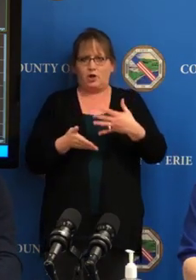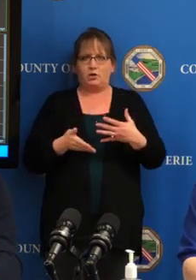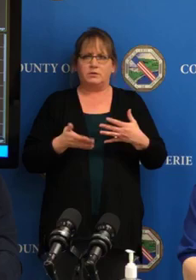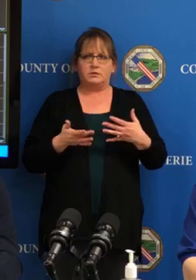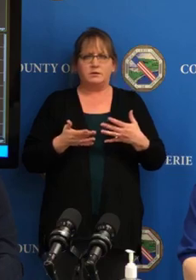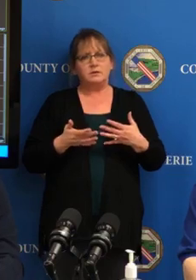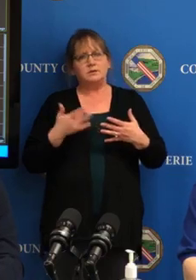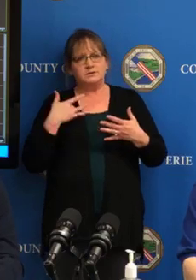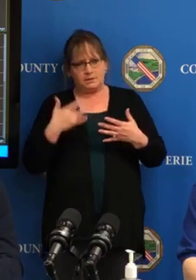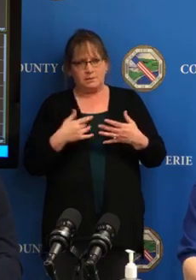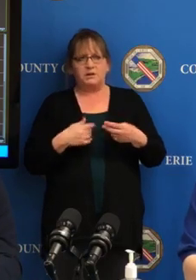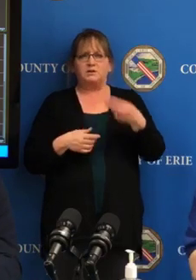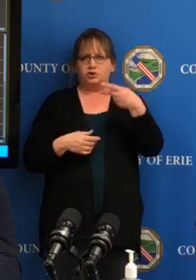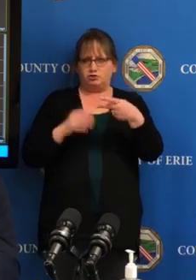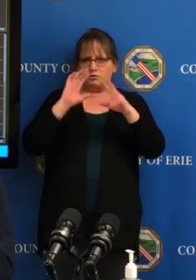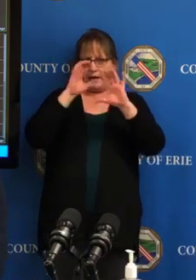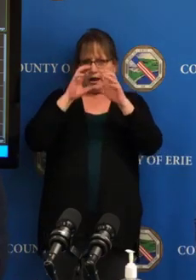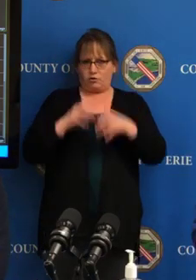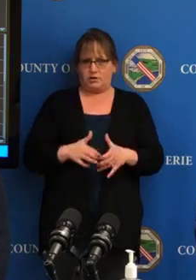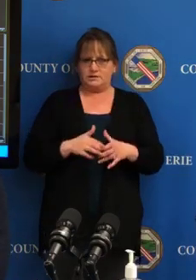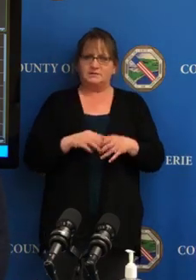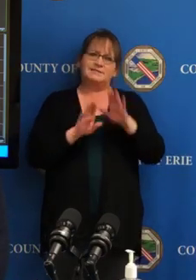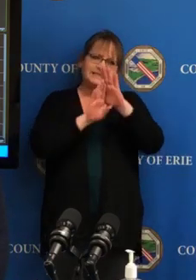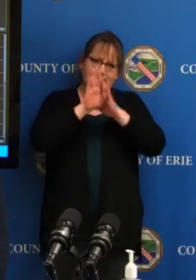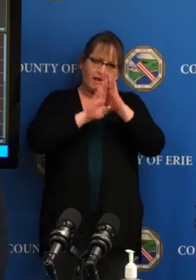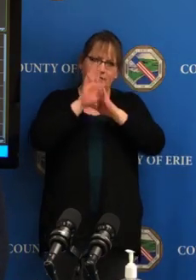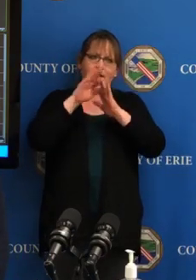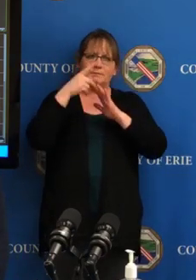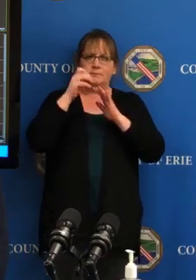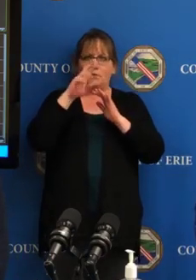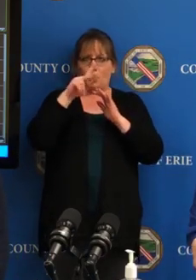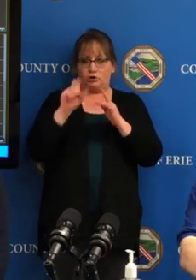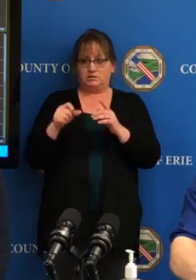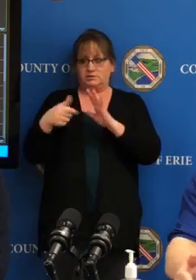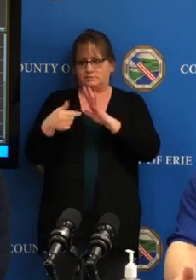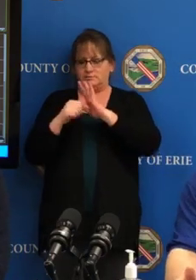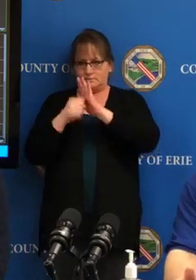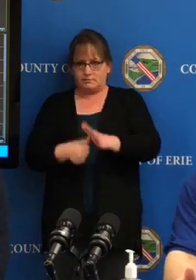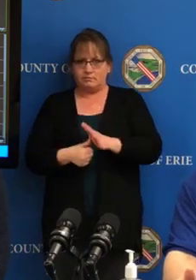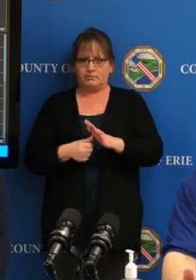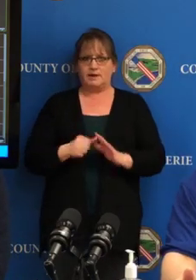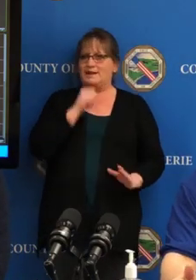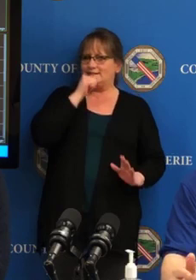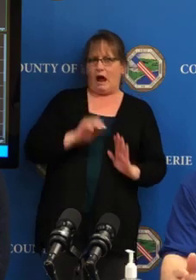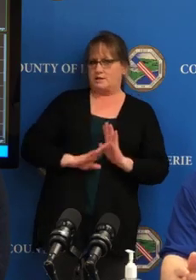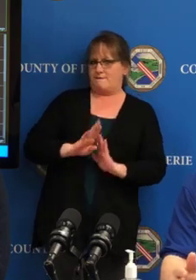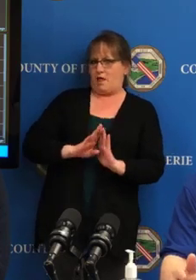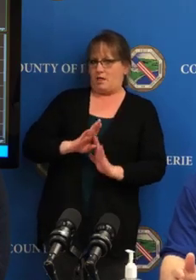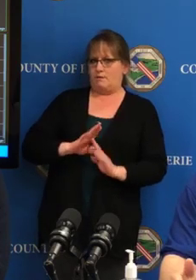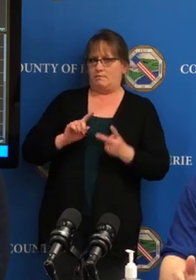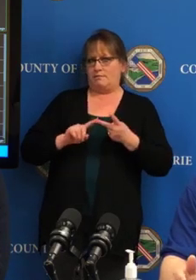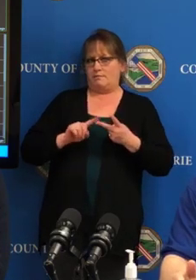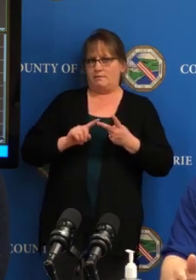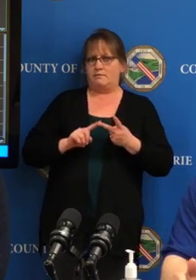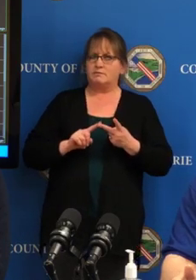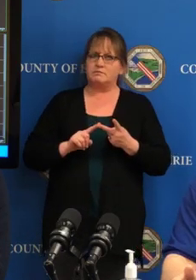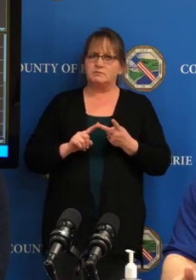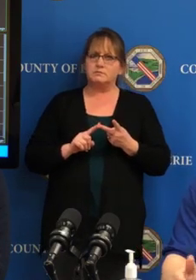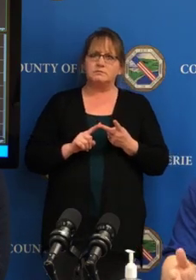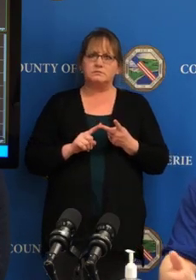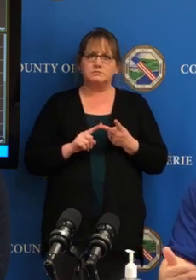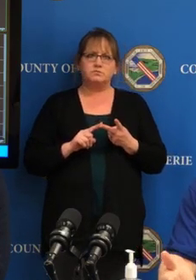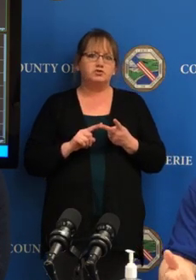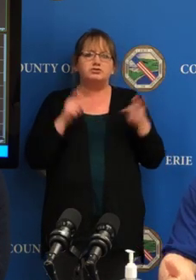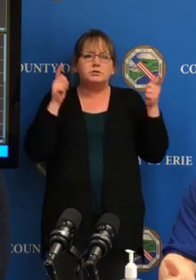usually broken up into two categories: developed parks, which Mark is kind of showcased, and there's some undeveloped parks that pretty much just have a small parking